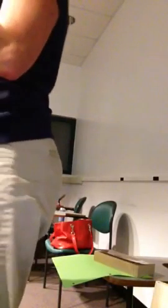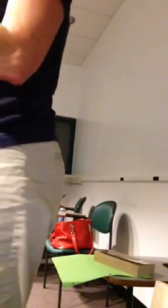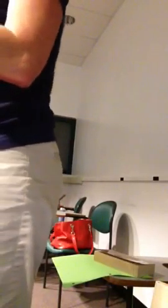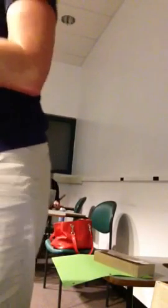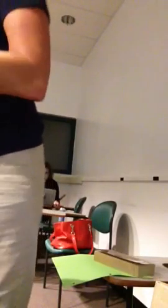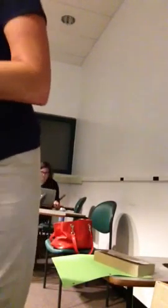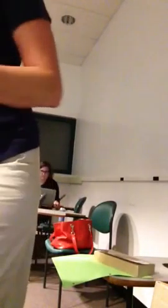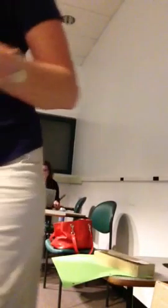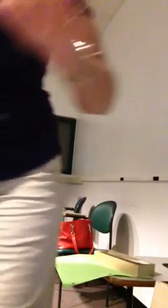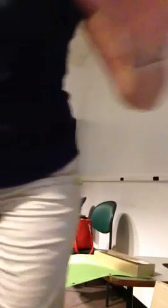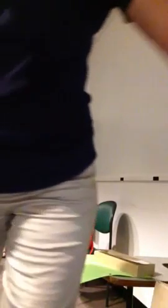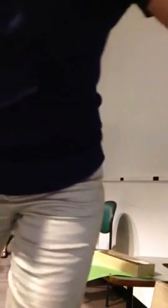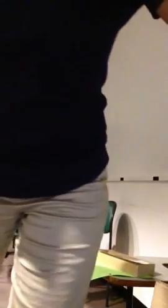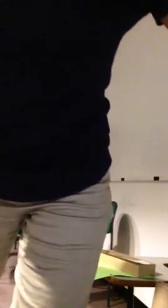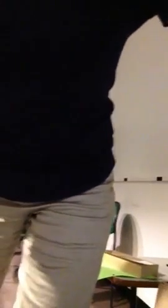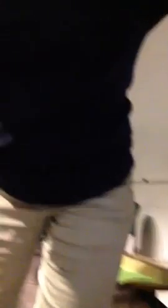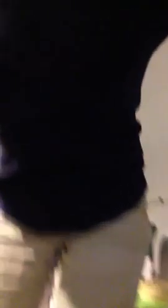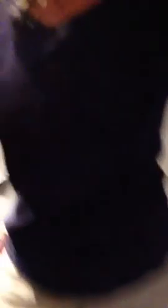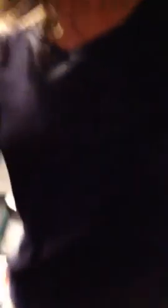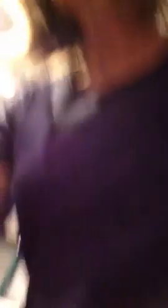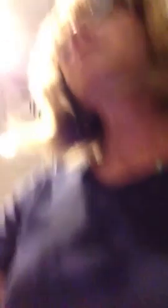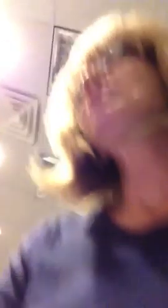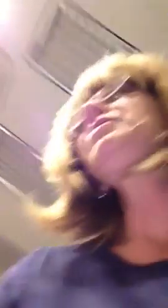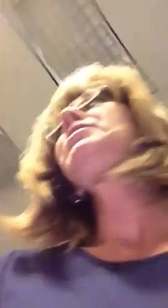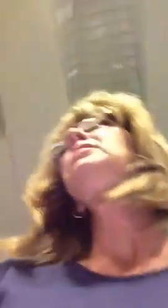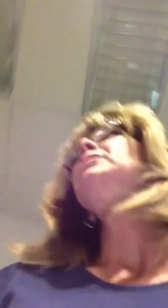into it, hers. If you airdrop it, it's over wireless, but you need wireless.